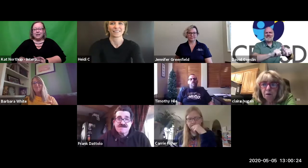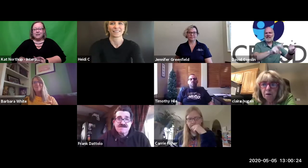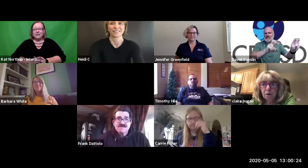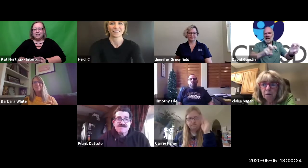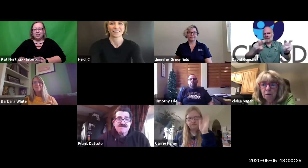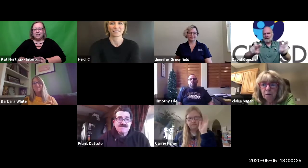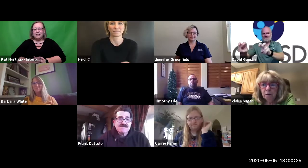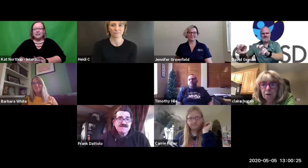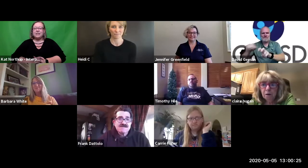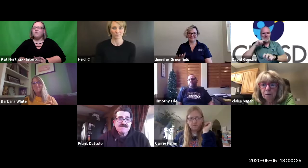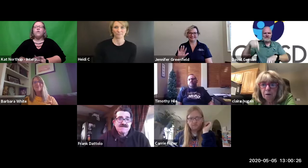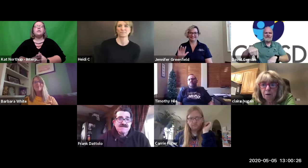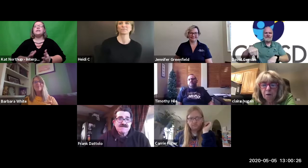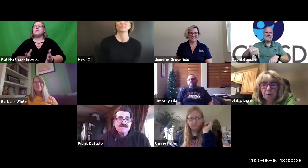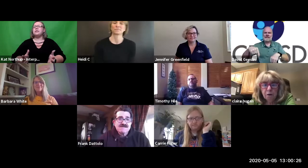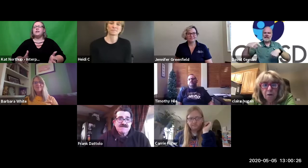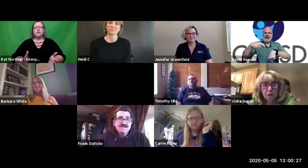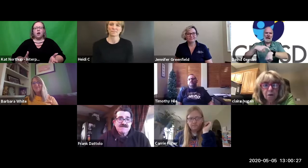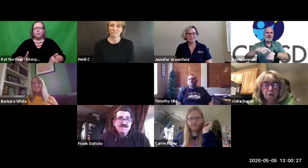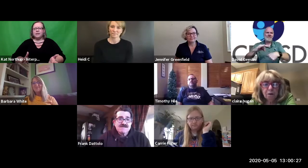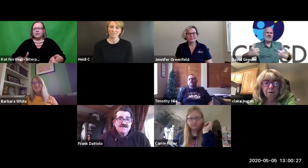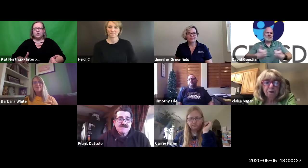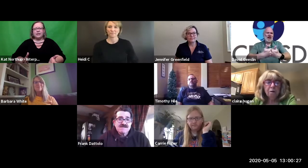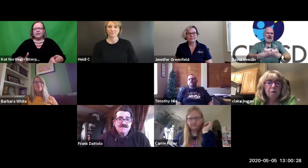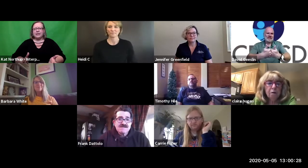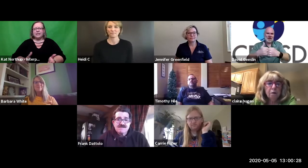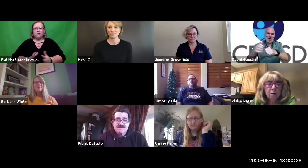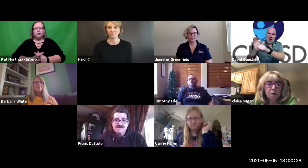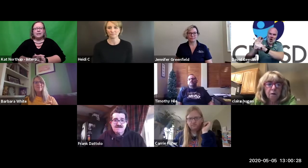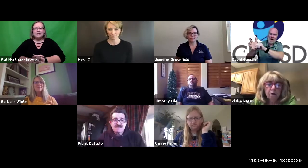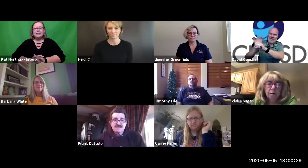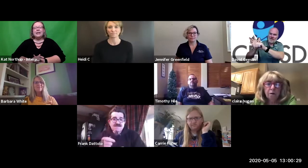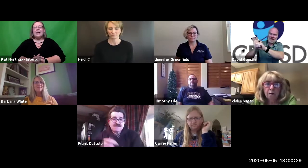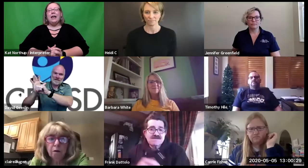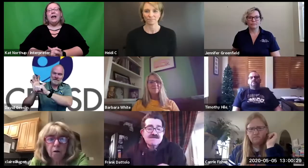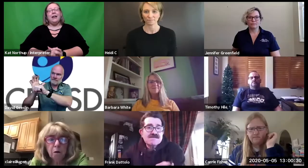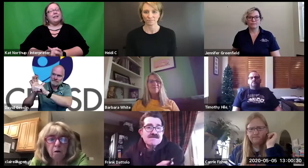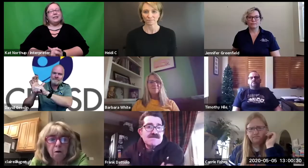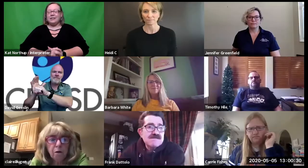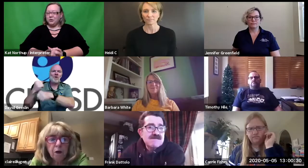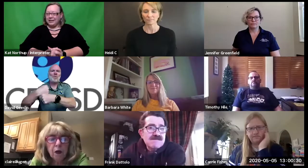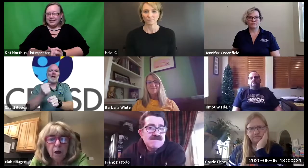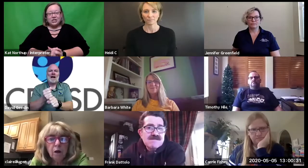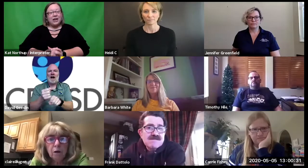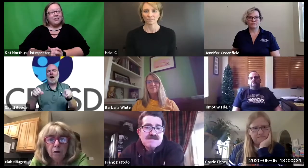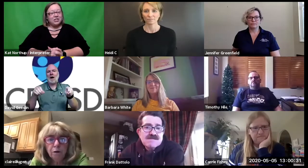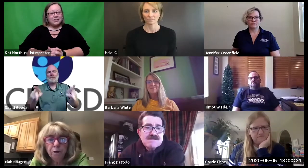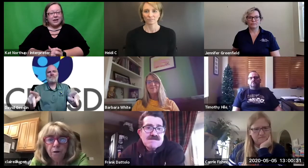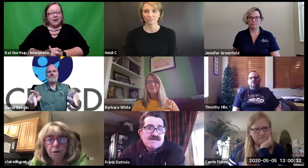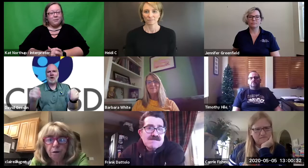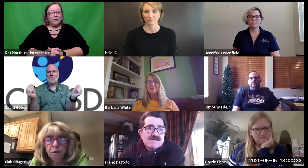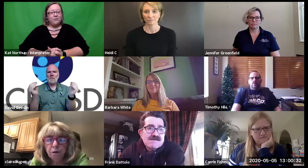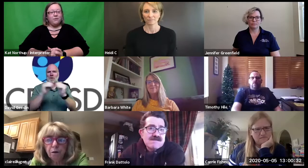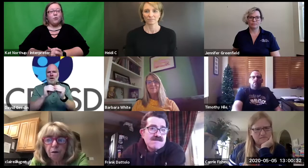CEASD session that focuses on different topics during these next few months. During this